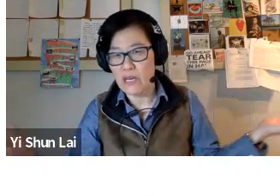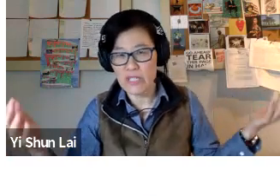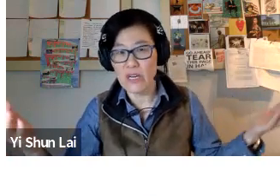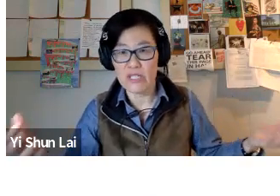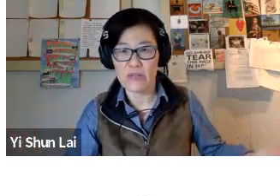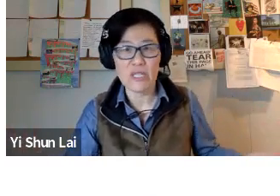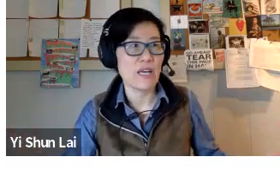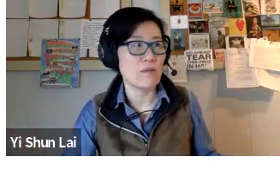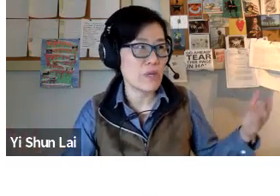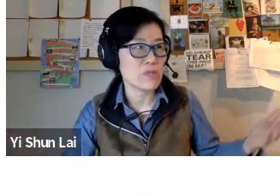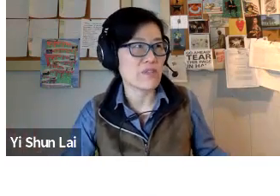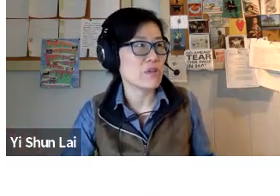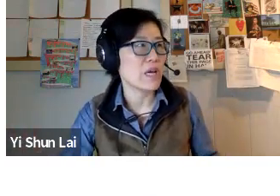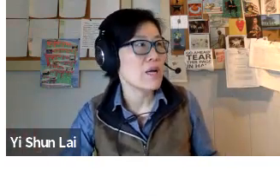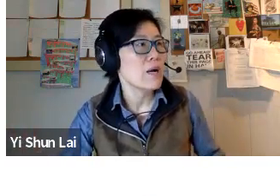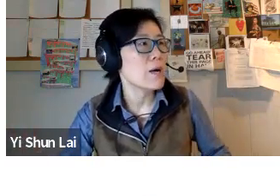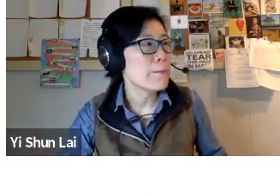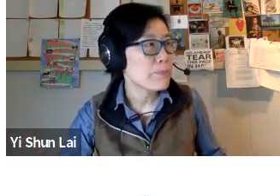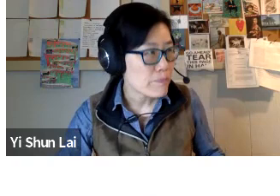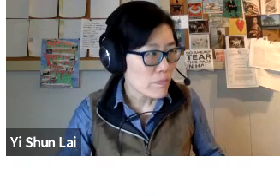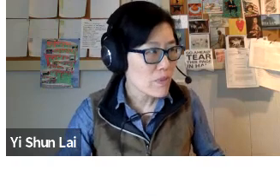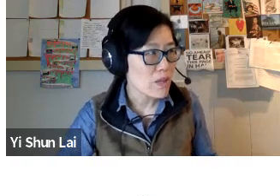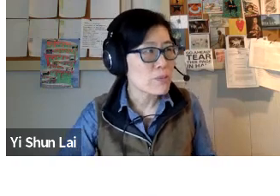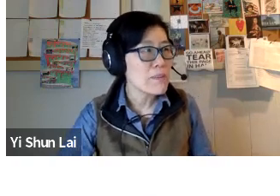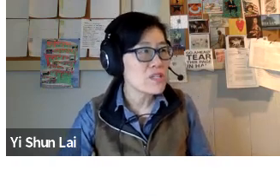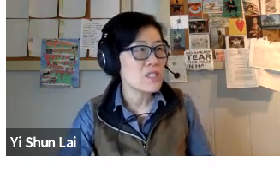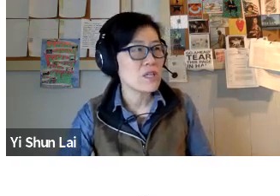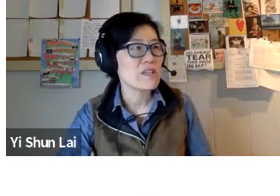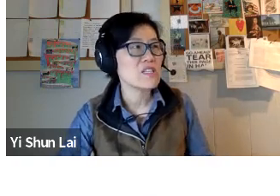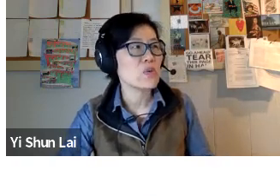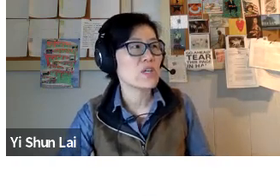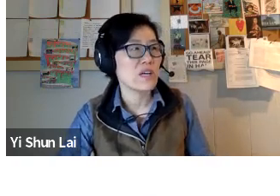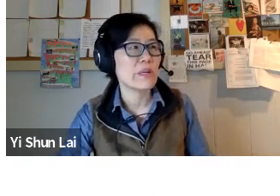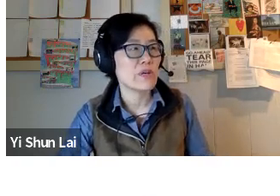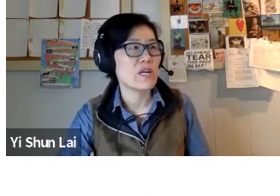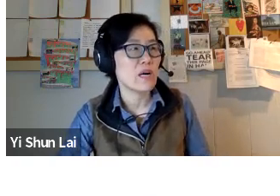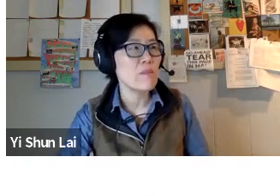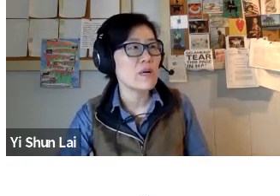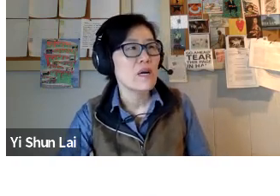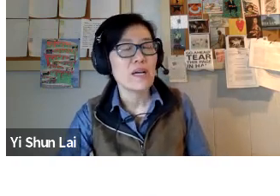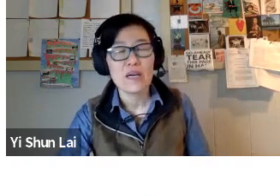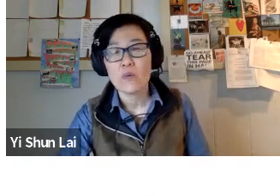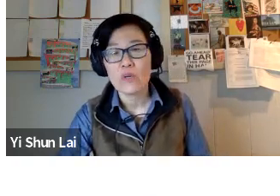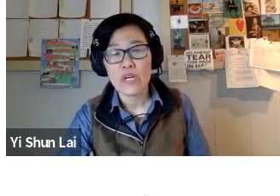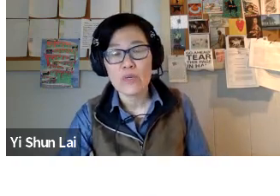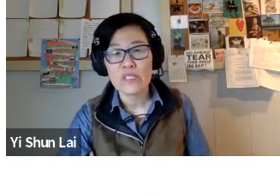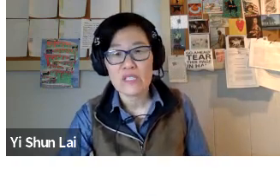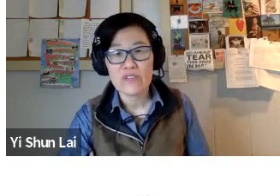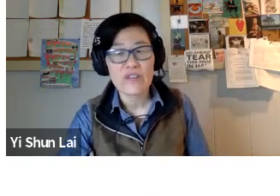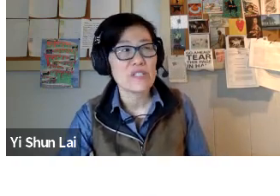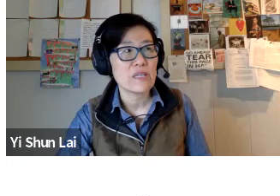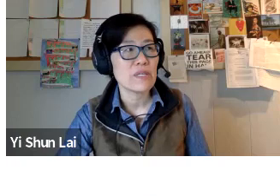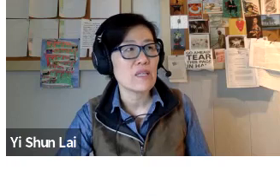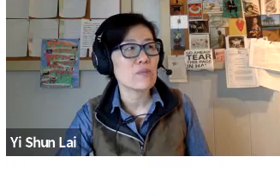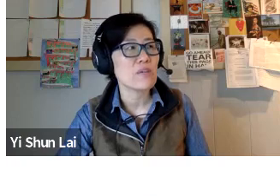know what their name is, obviously, right? Again, be respectful, okay? The premise and the hook, this is where a lot of people get hung up, and we'll go into this